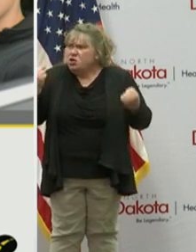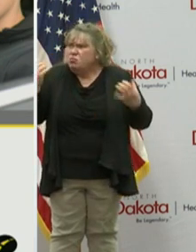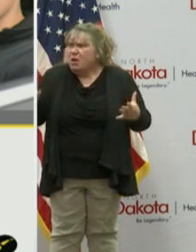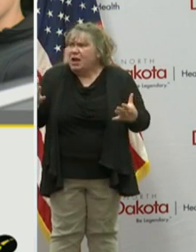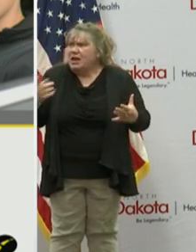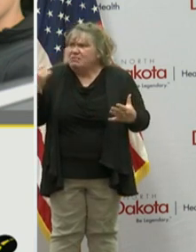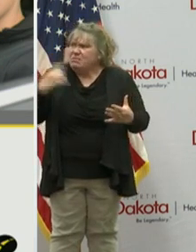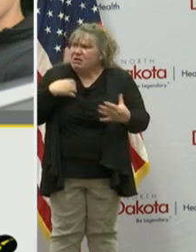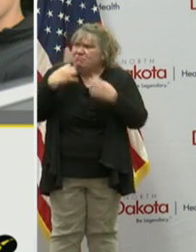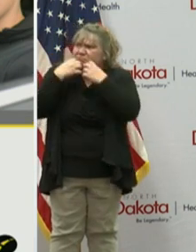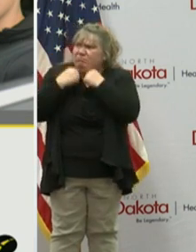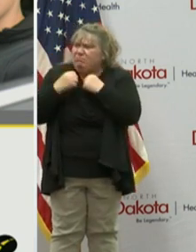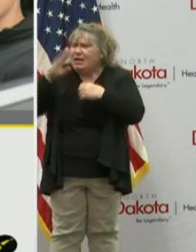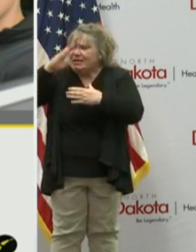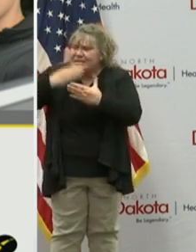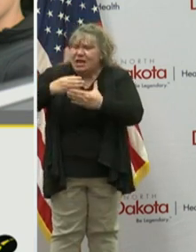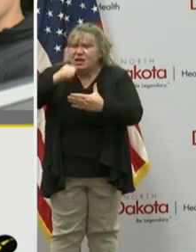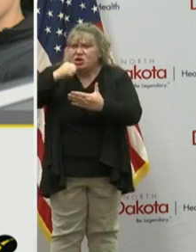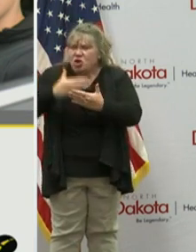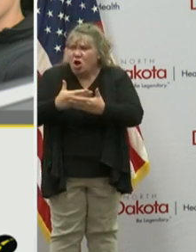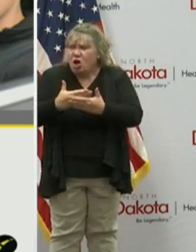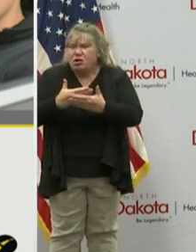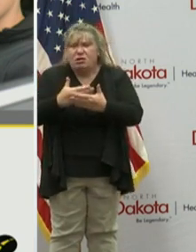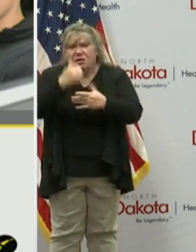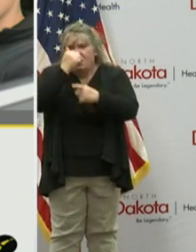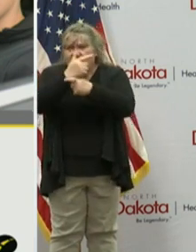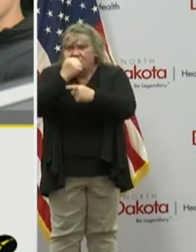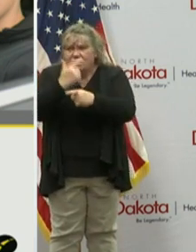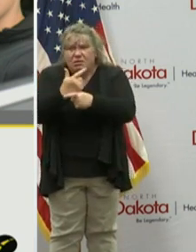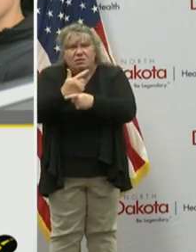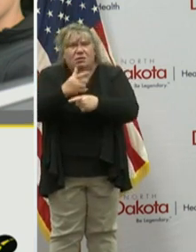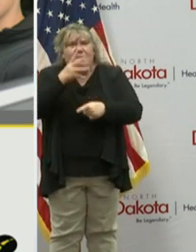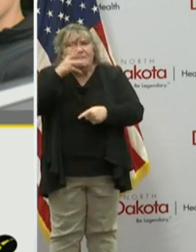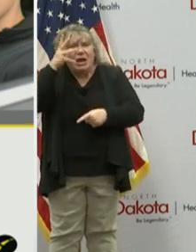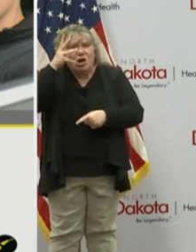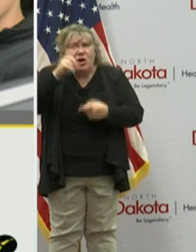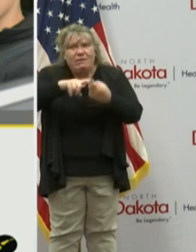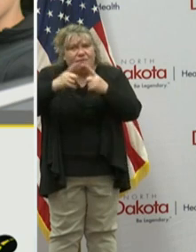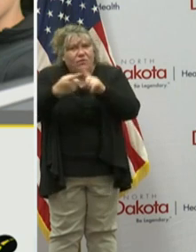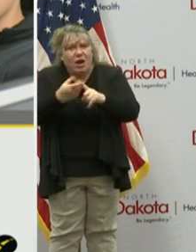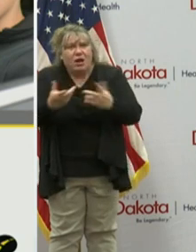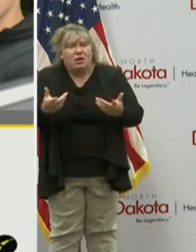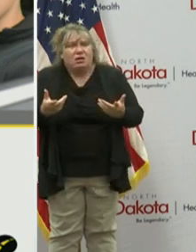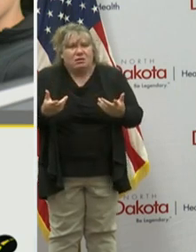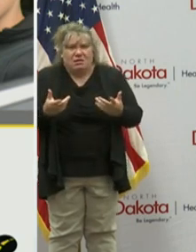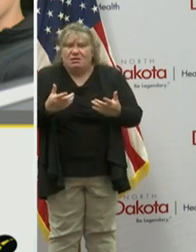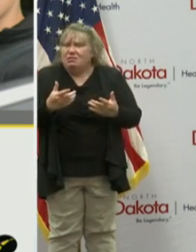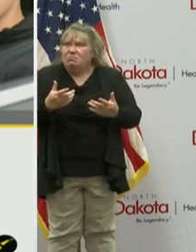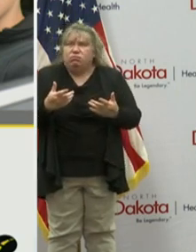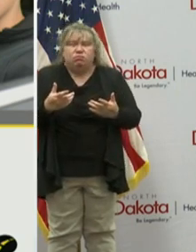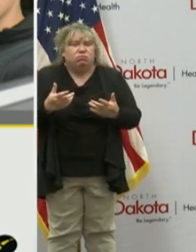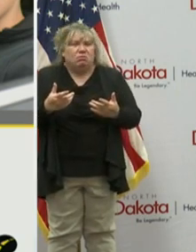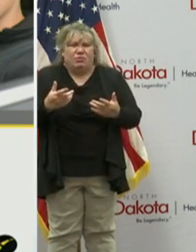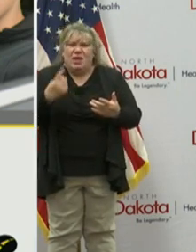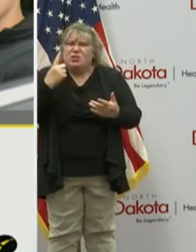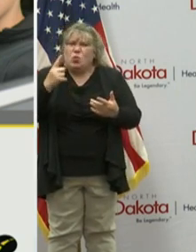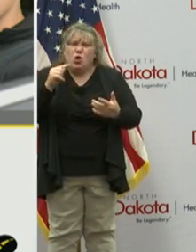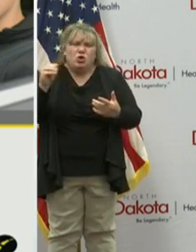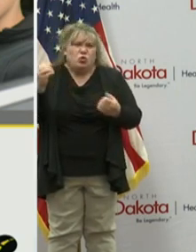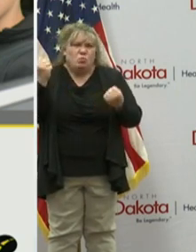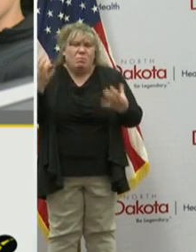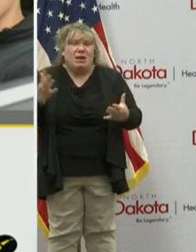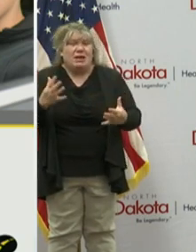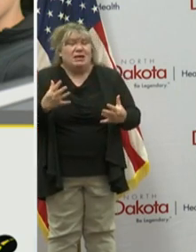many. If it's a son, a daughter, a sibling, a parent, a friend, that's one too many. And sadly, in our country,